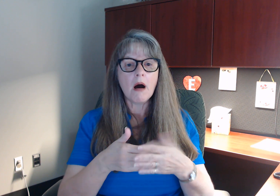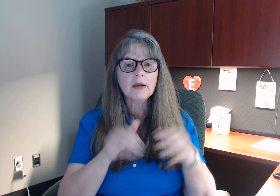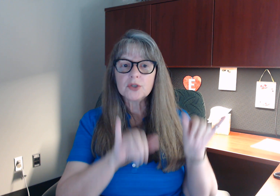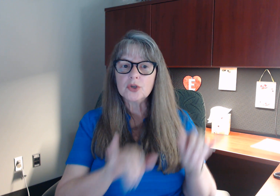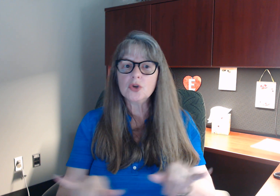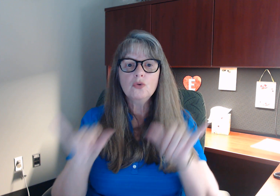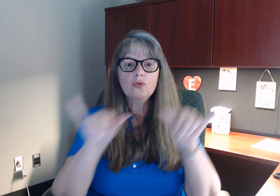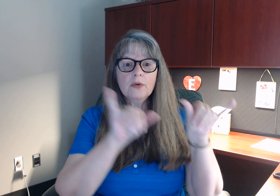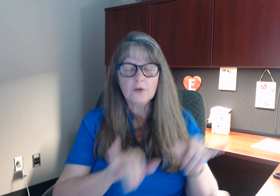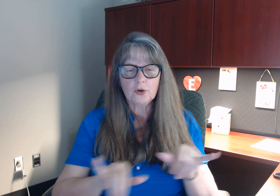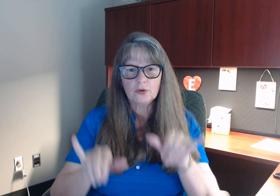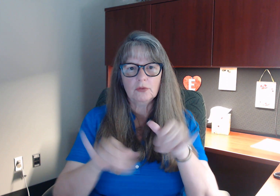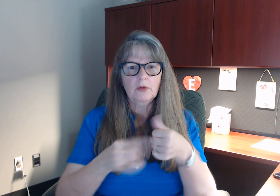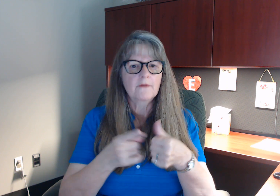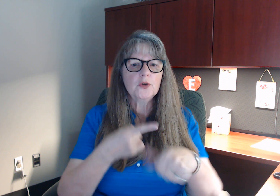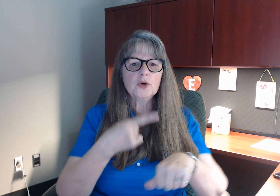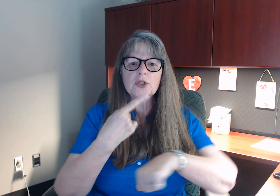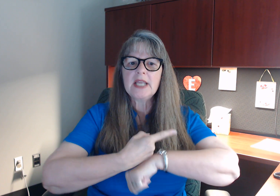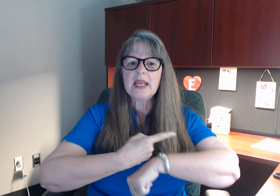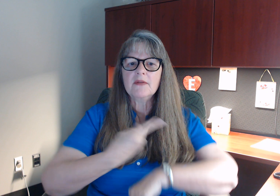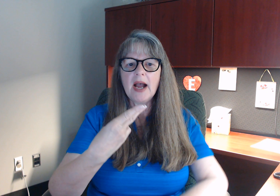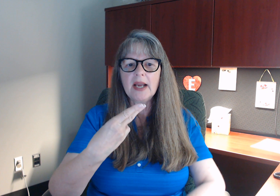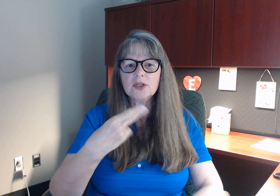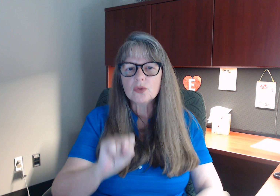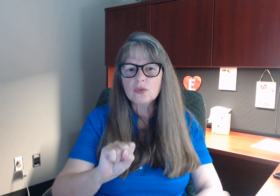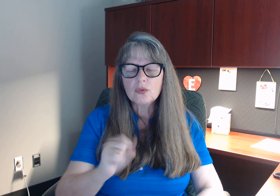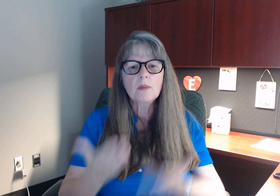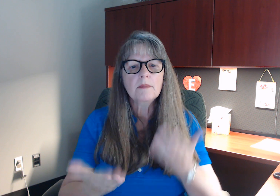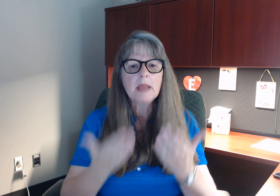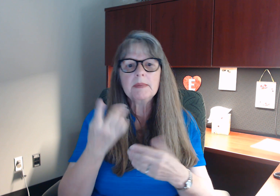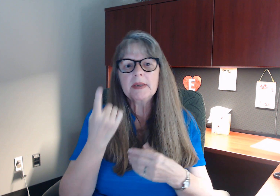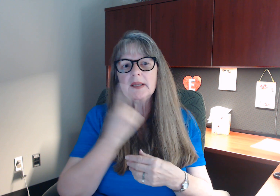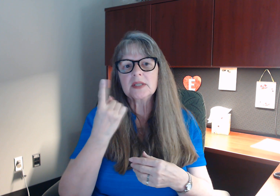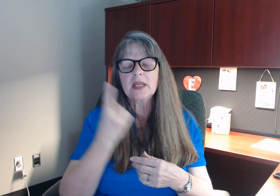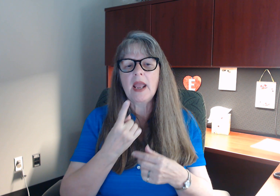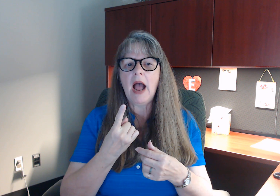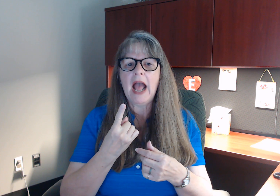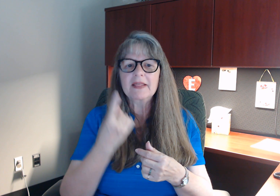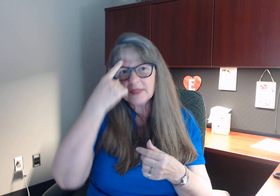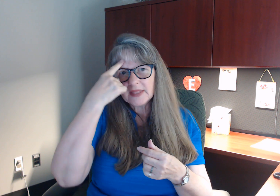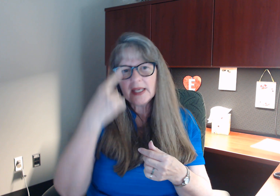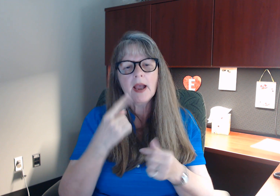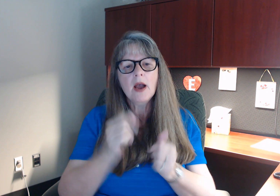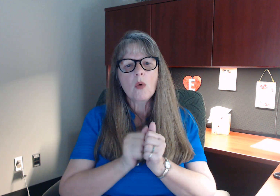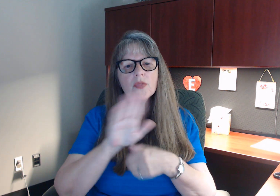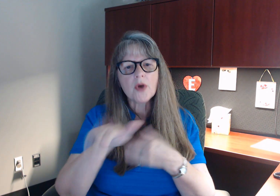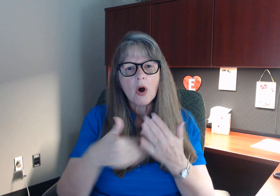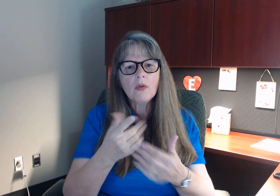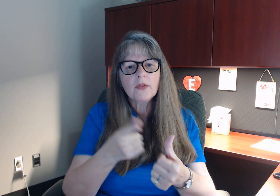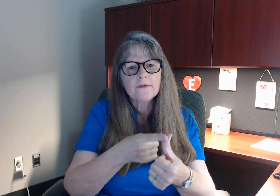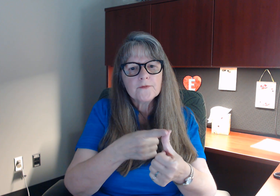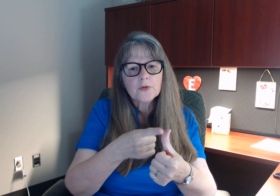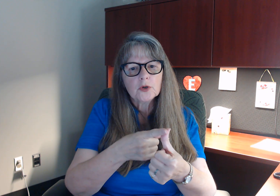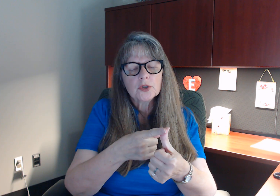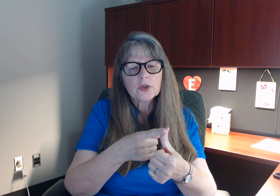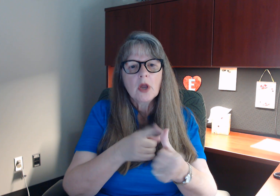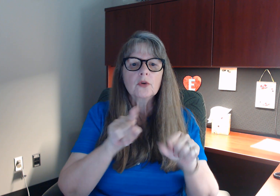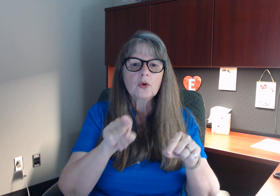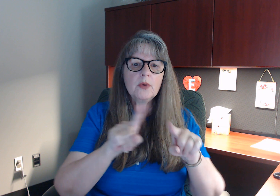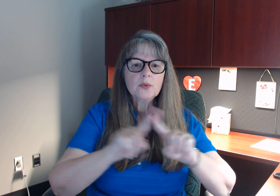it's universal. First day of high school, maybe because I think with all the first, they're going to a